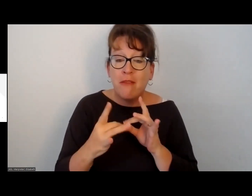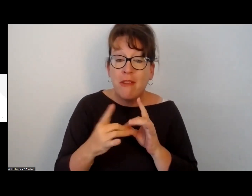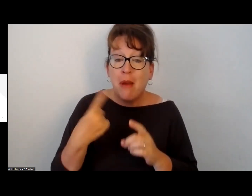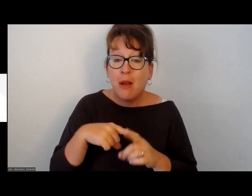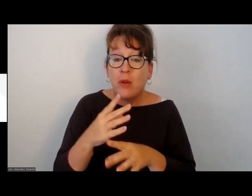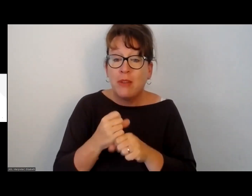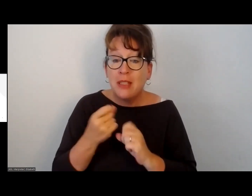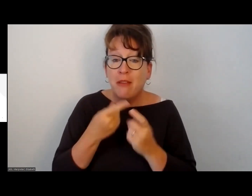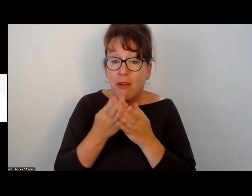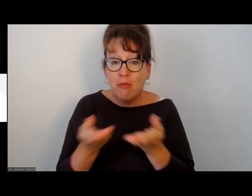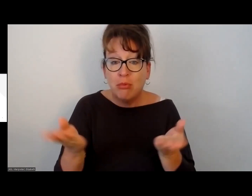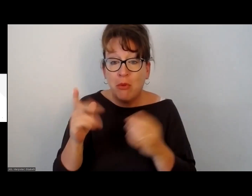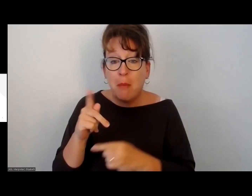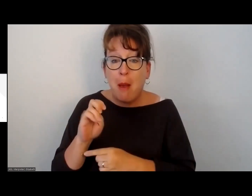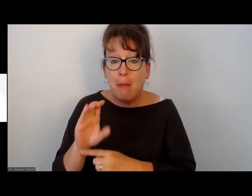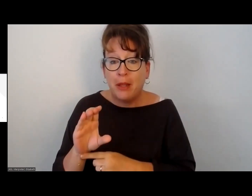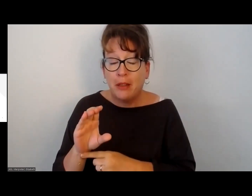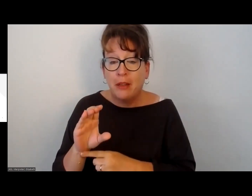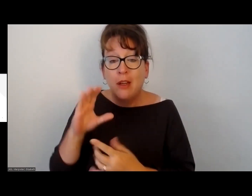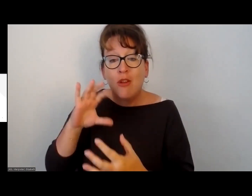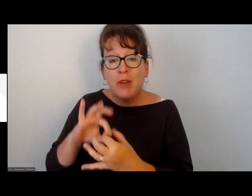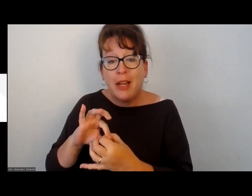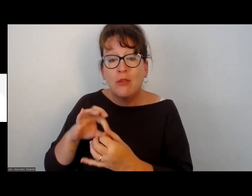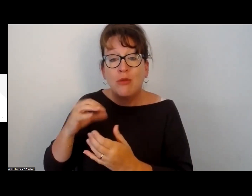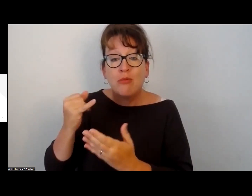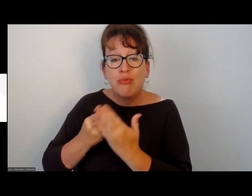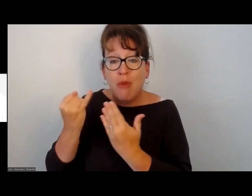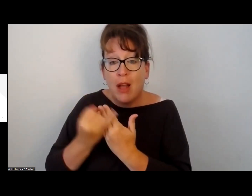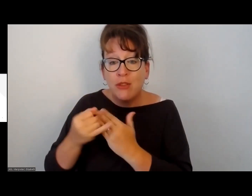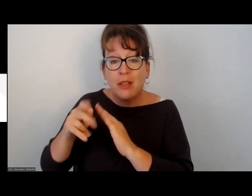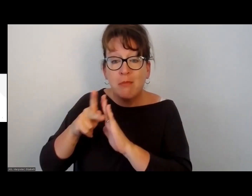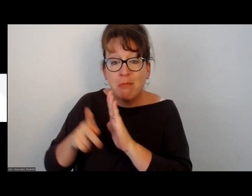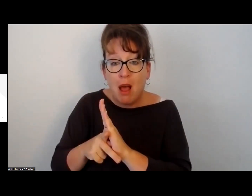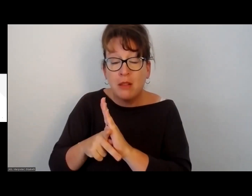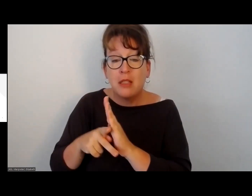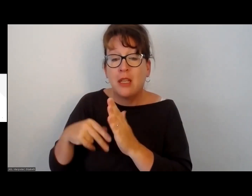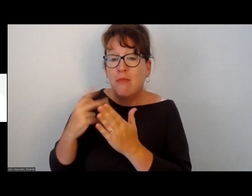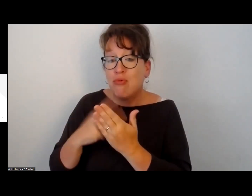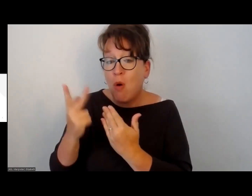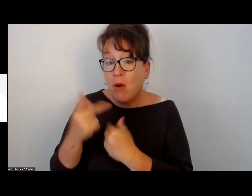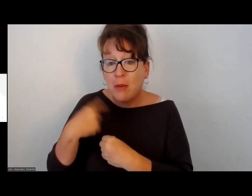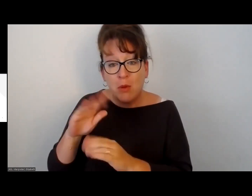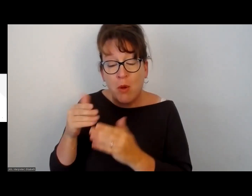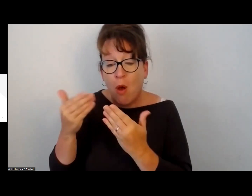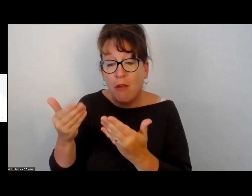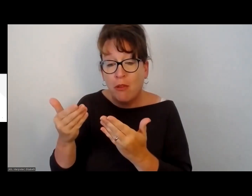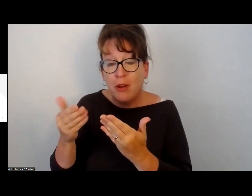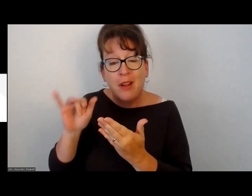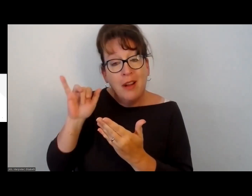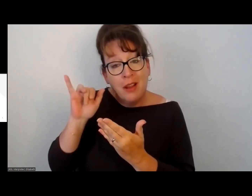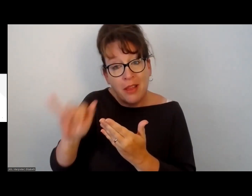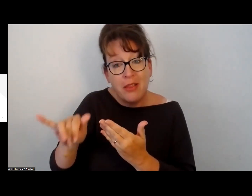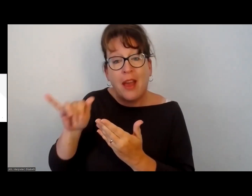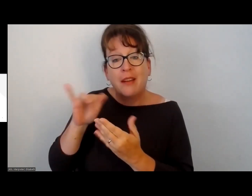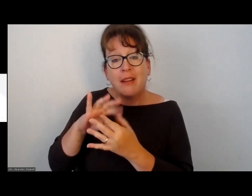the public on projects, policies, programs that we have, that those